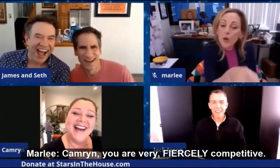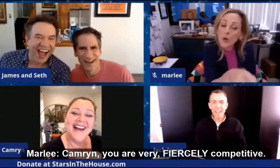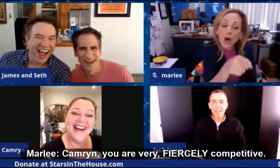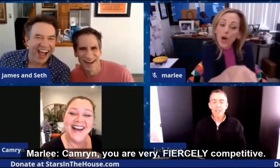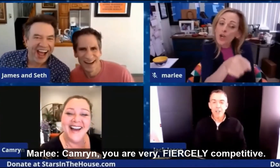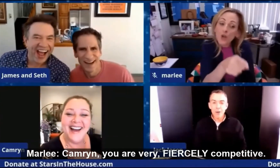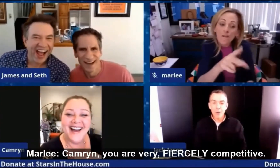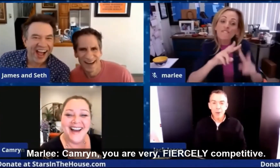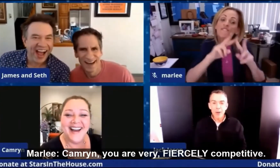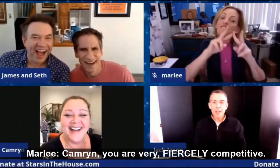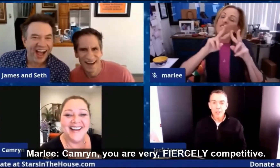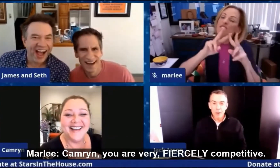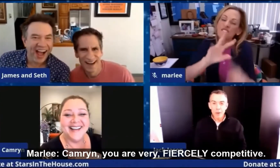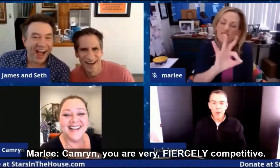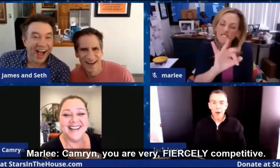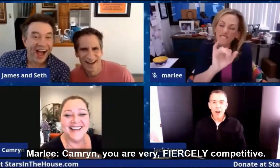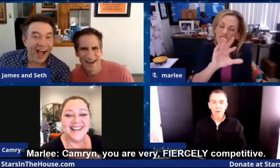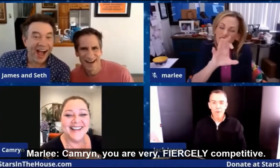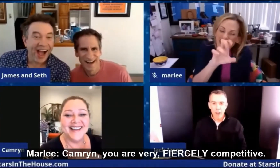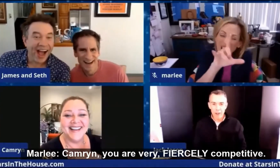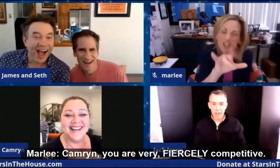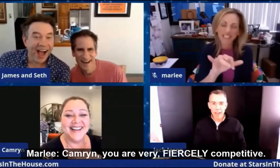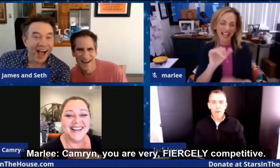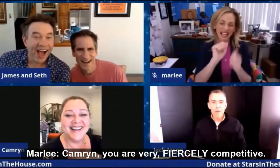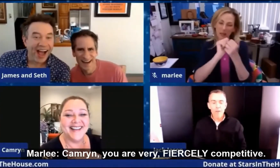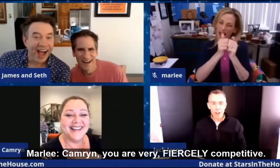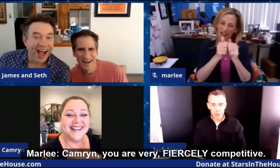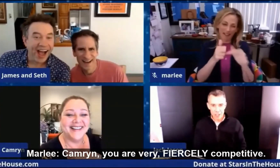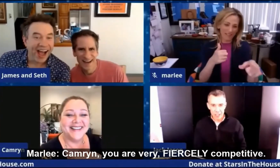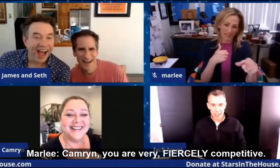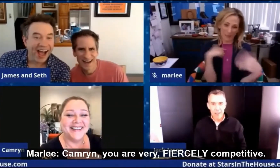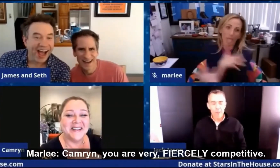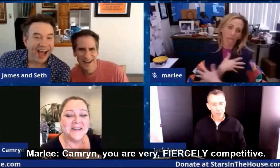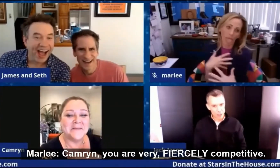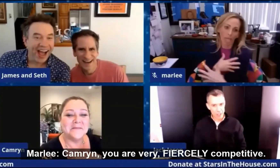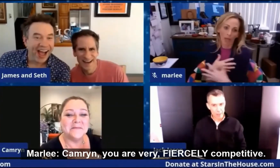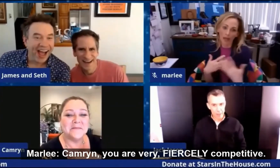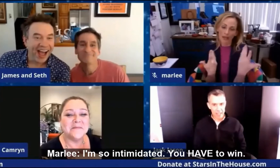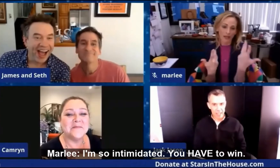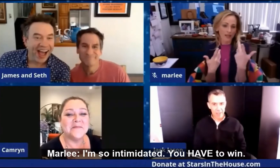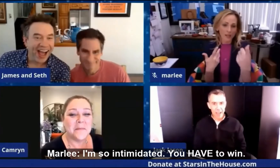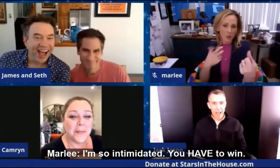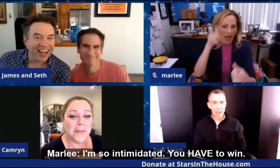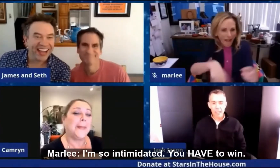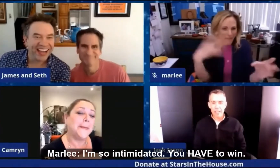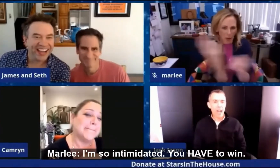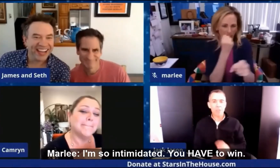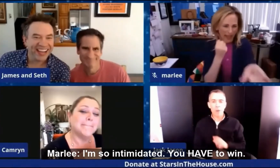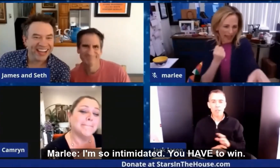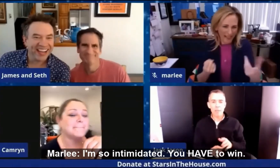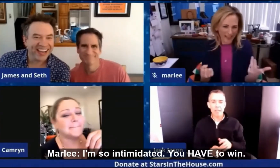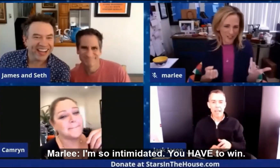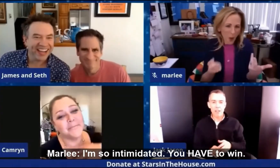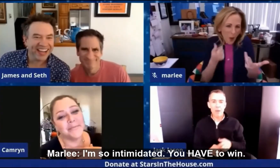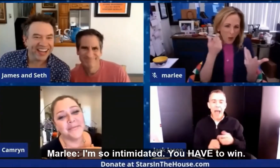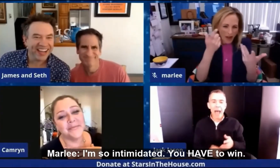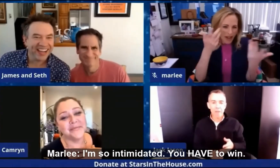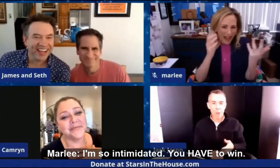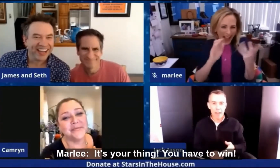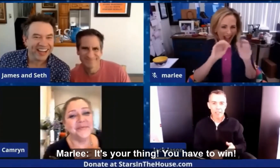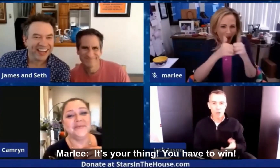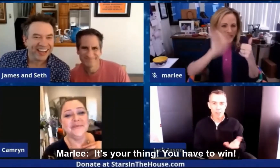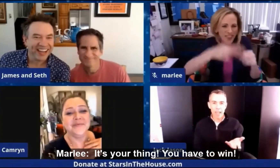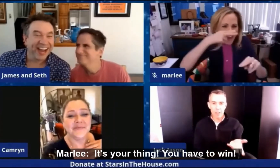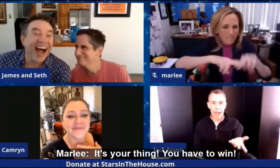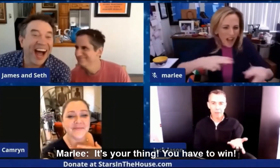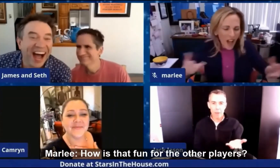Cameron, you are very fiercely, fiercely competitive. I'm so intimidated. You have to win.